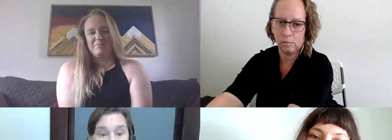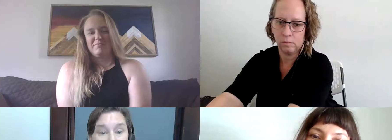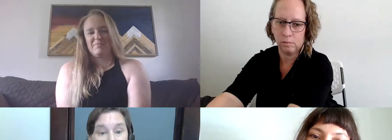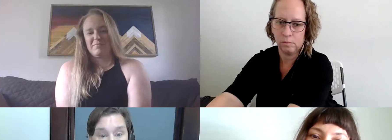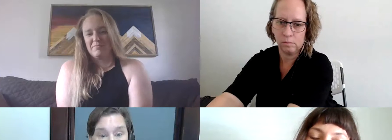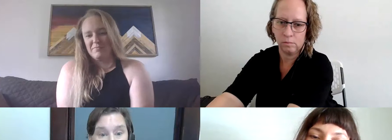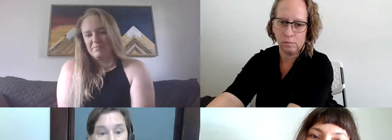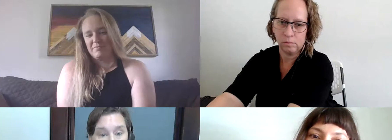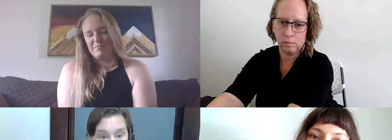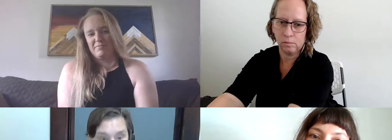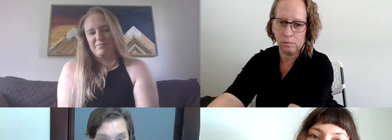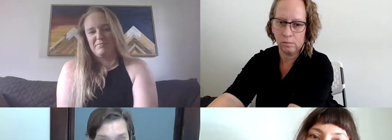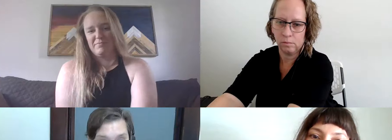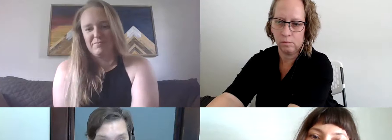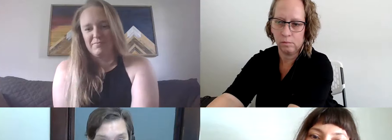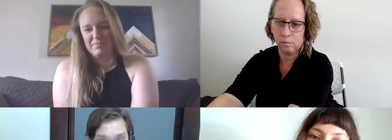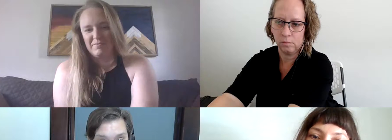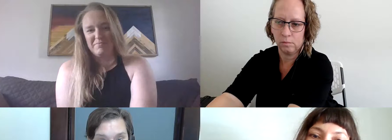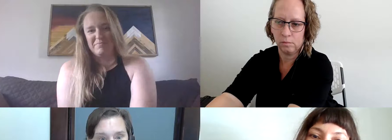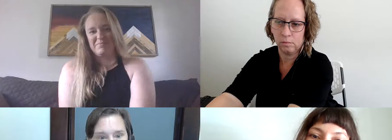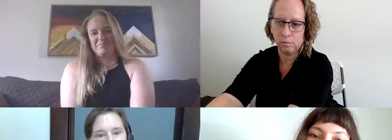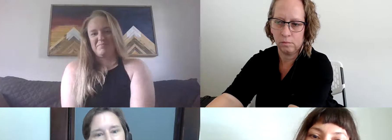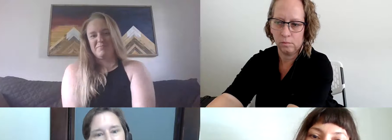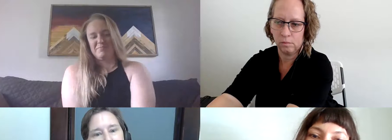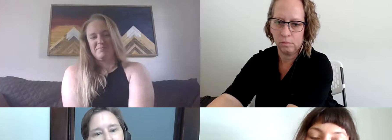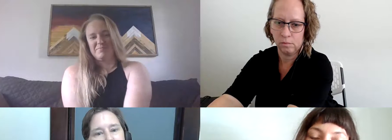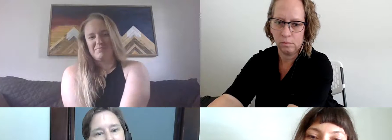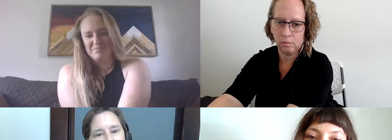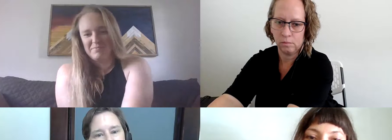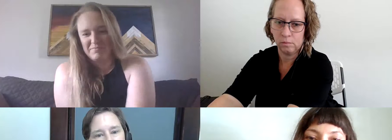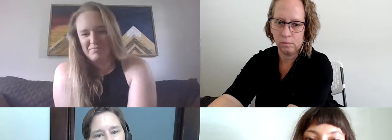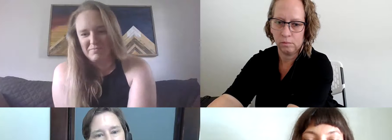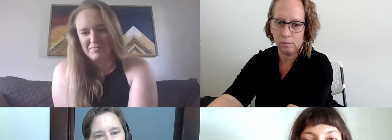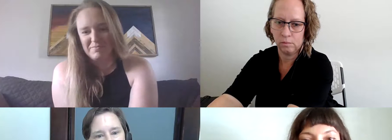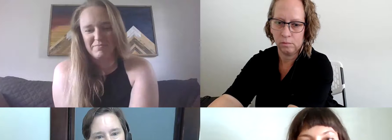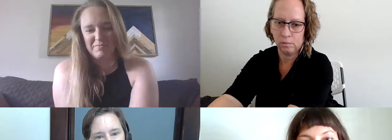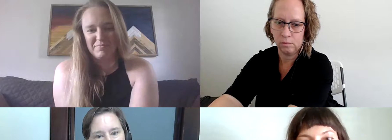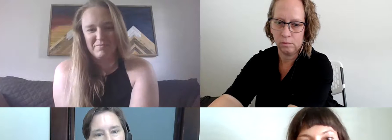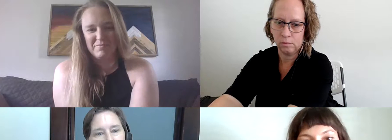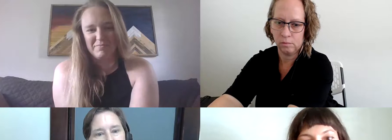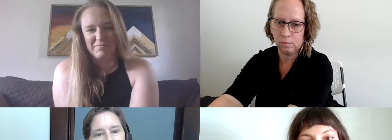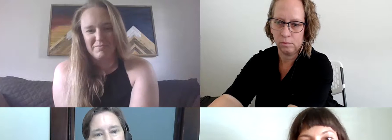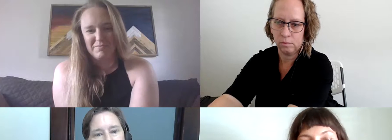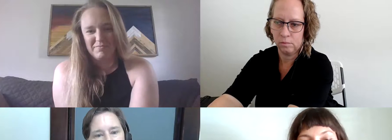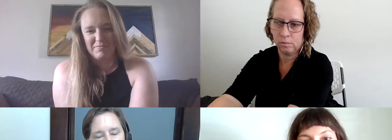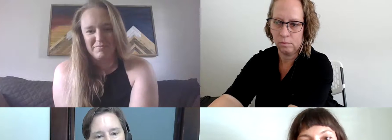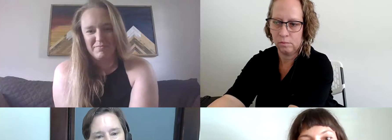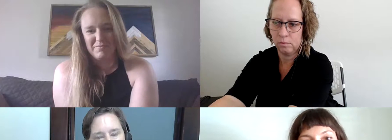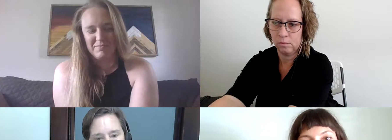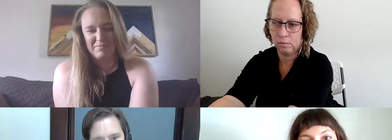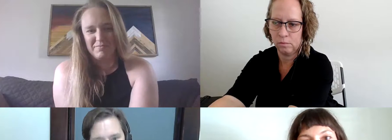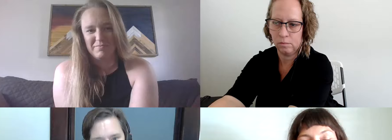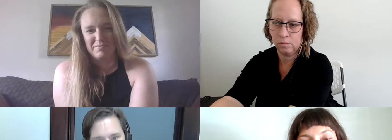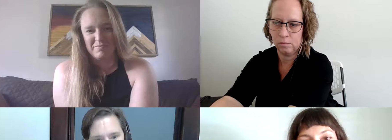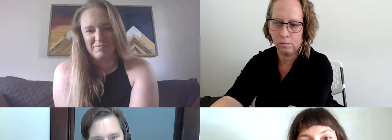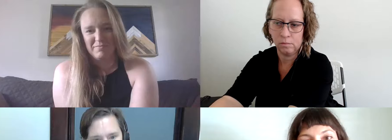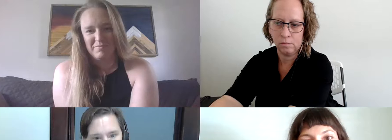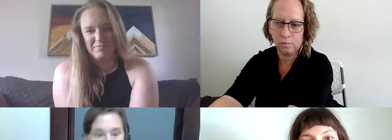actually 6 different services. So we recommend that each agency meets with the person within